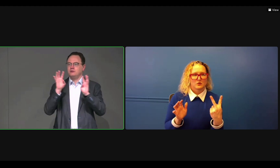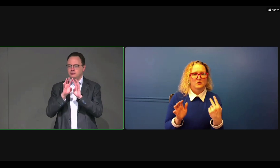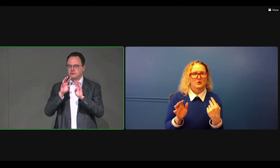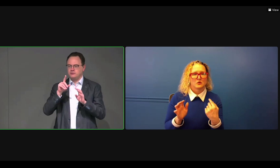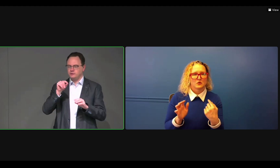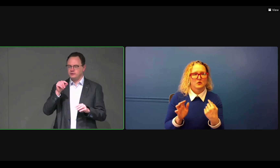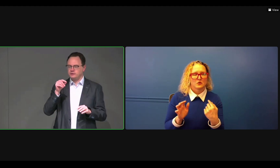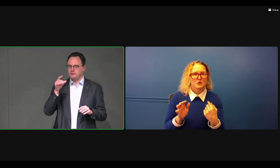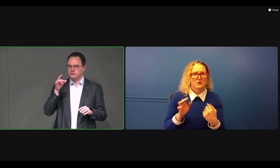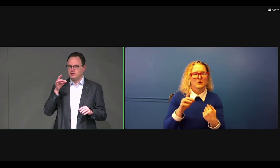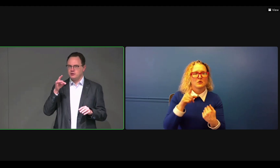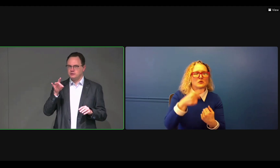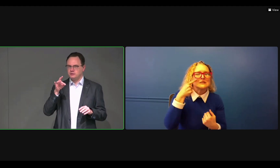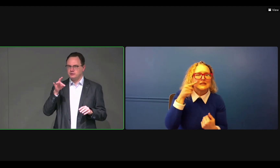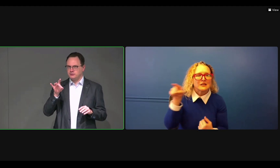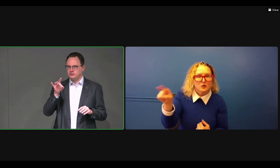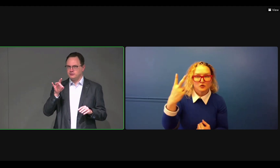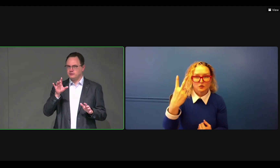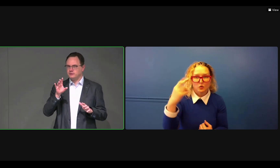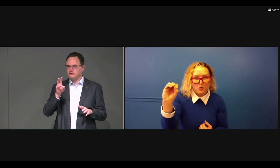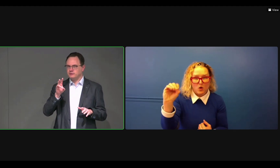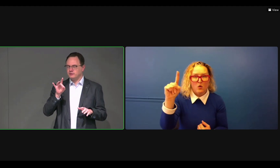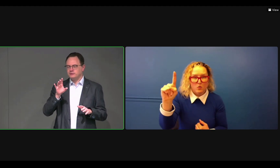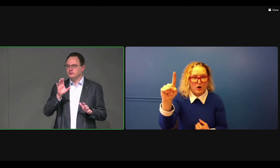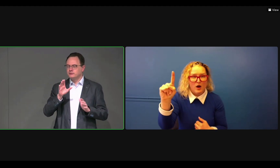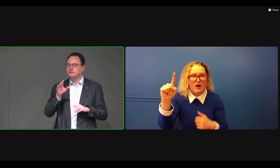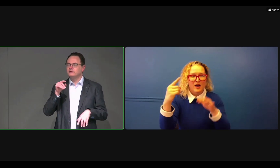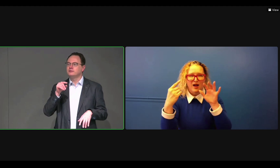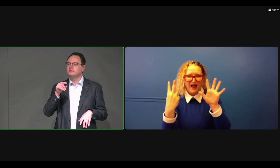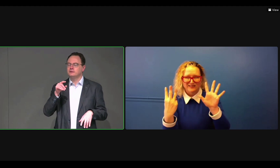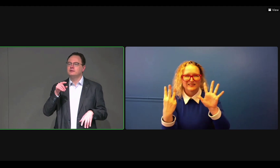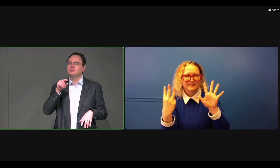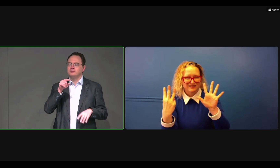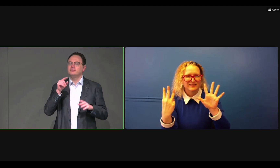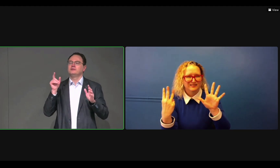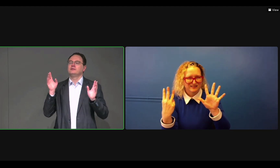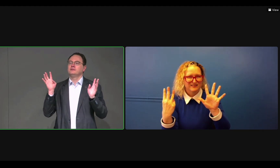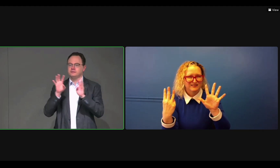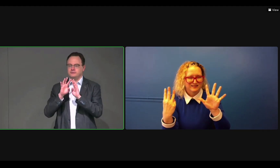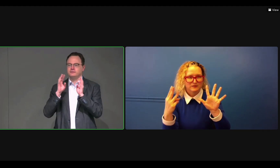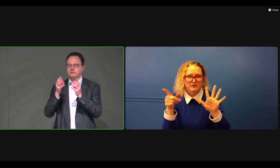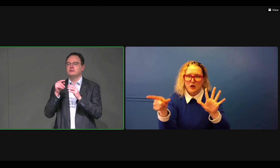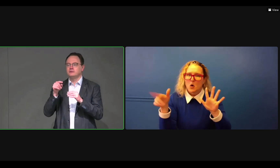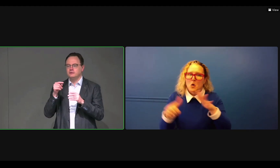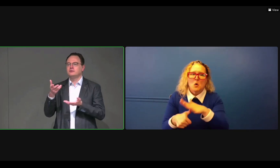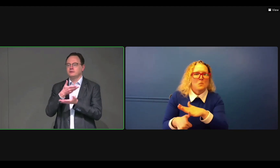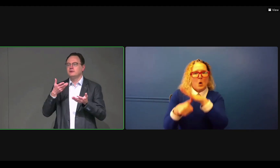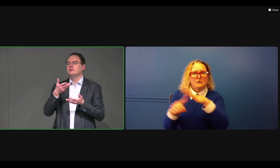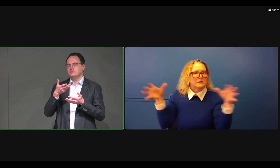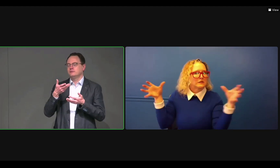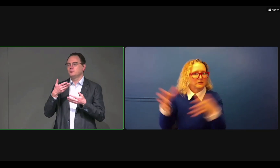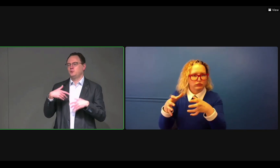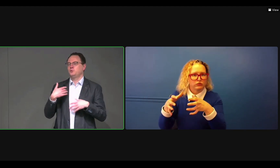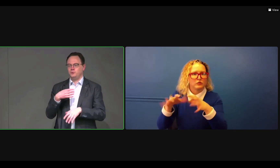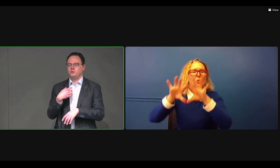There's also the Deaf Academics Conference that happened in person 2017 or 18, where there was a discussion as